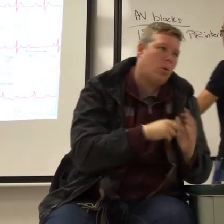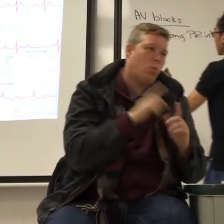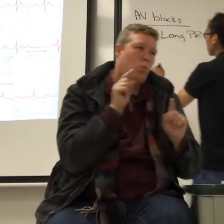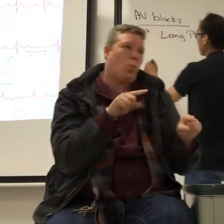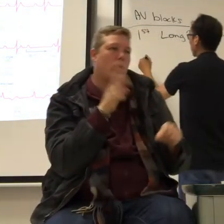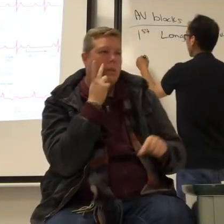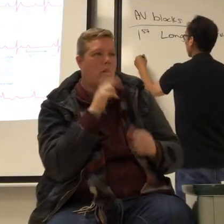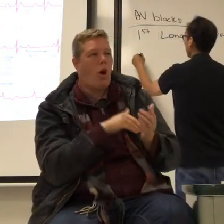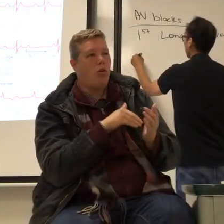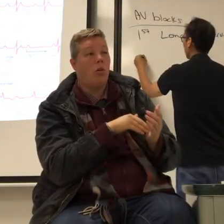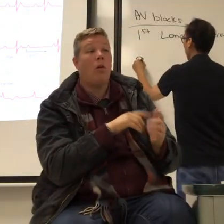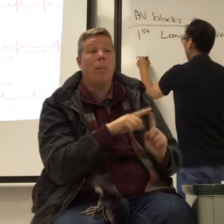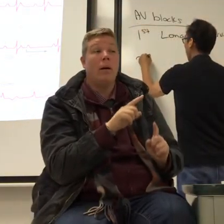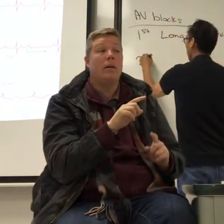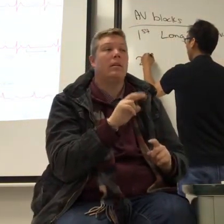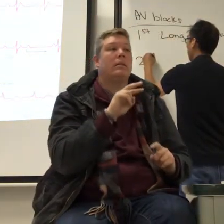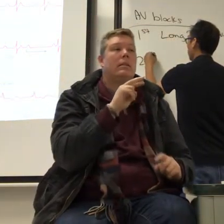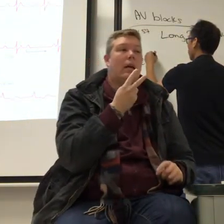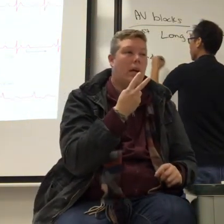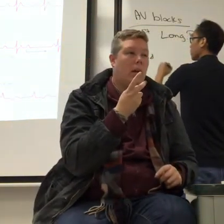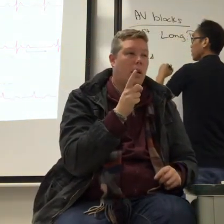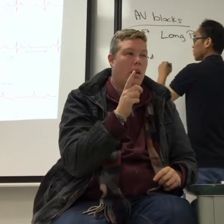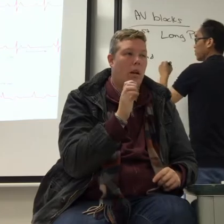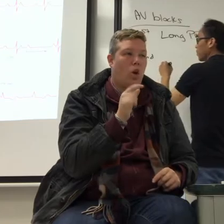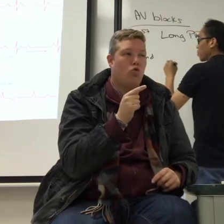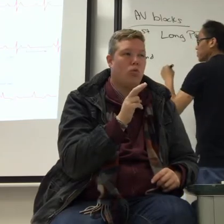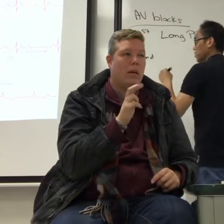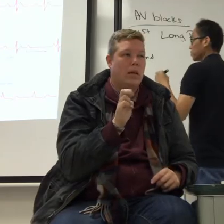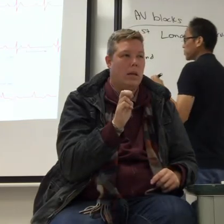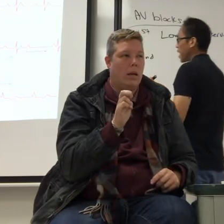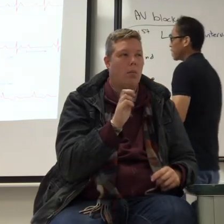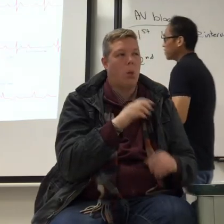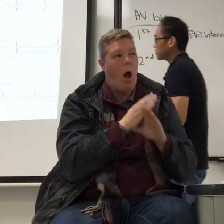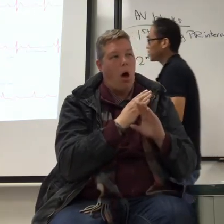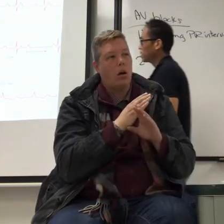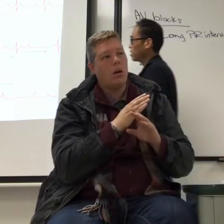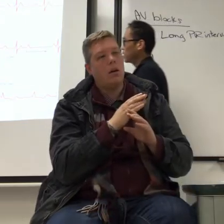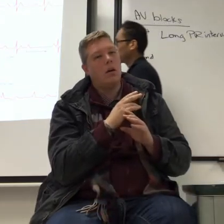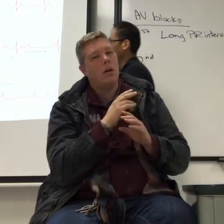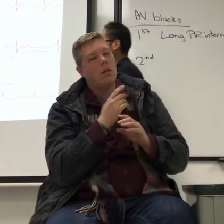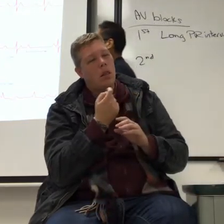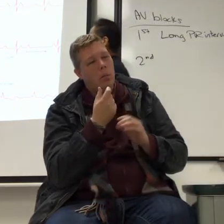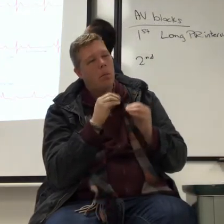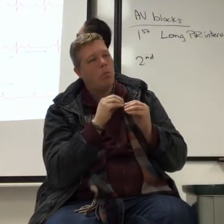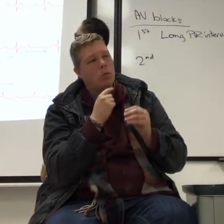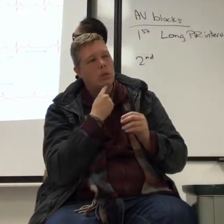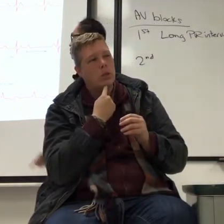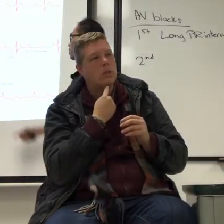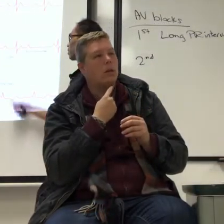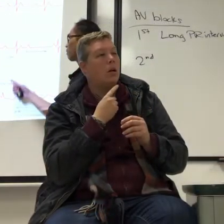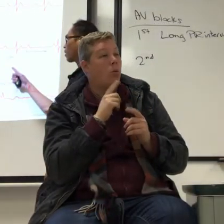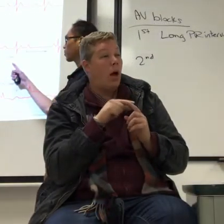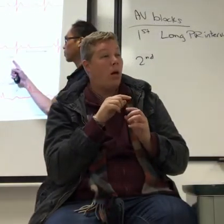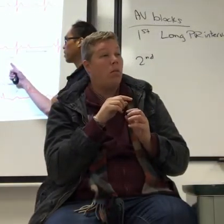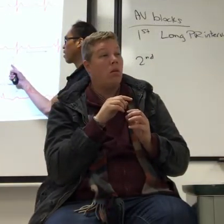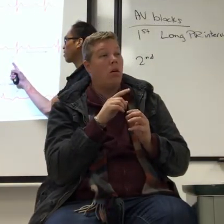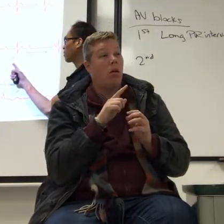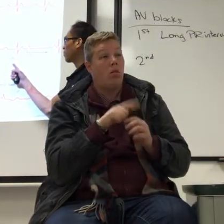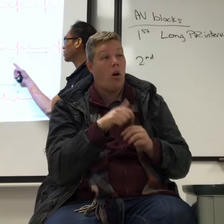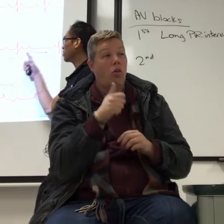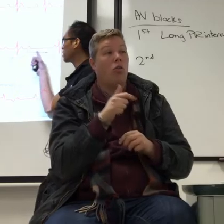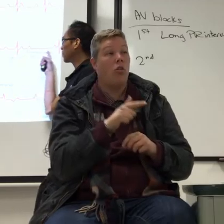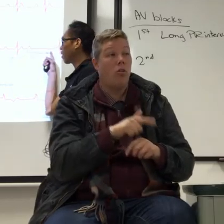Now, second degree block, it's a little bit more serious. What you have is progressively longer